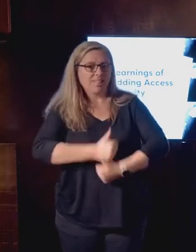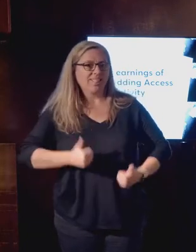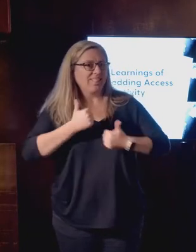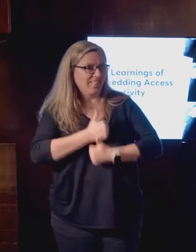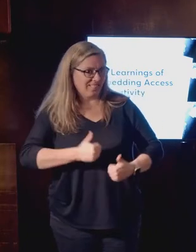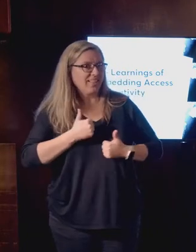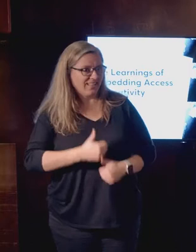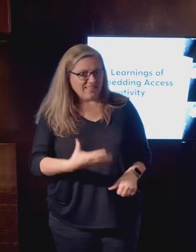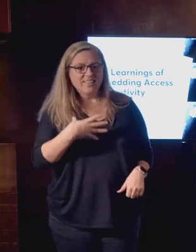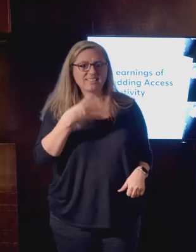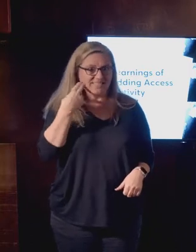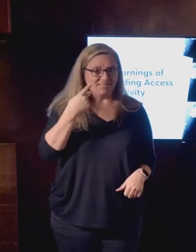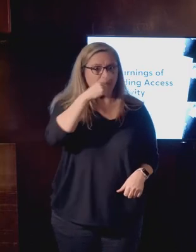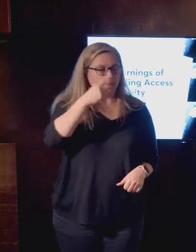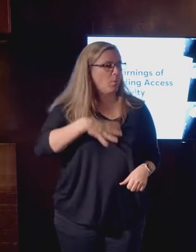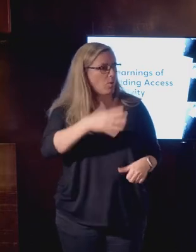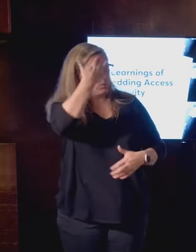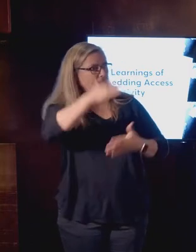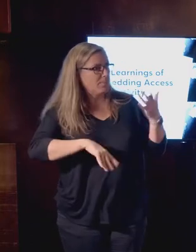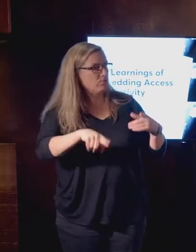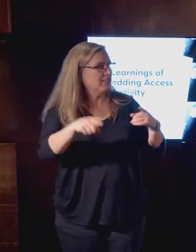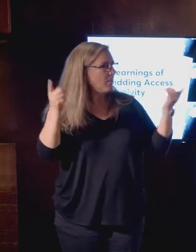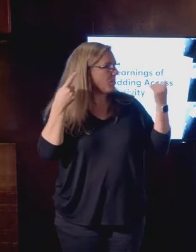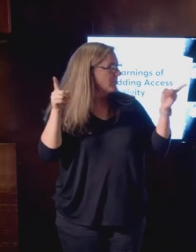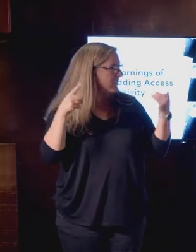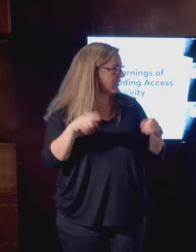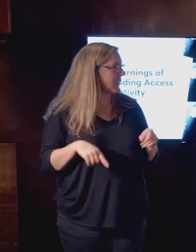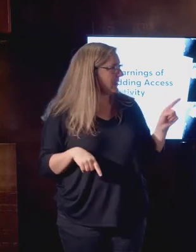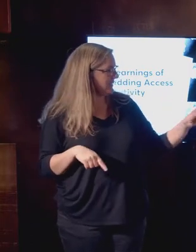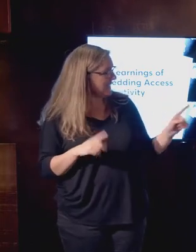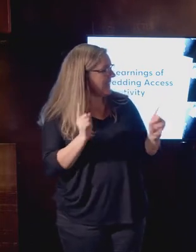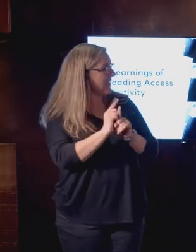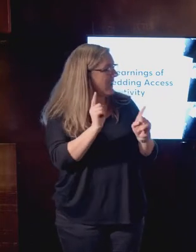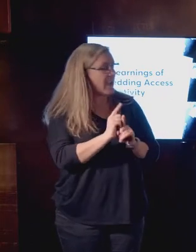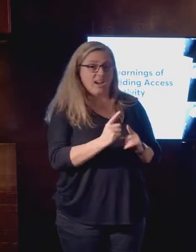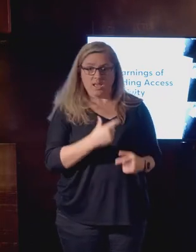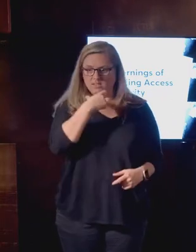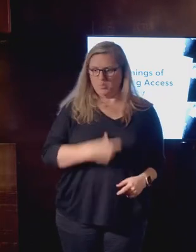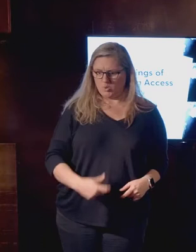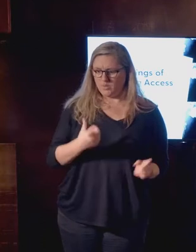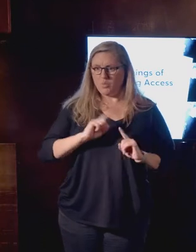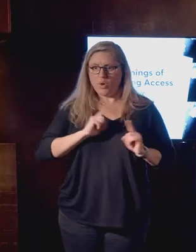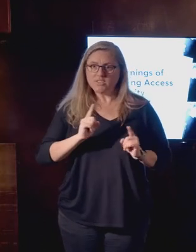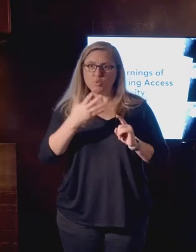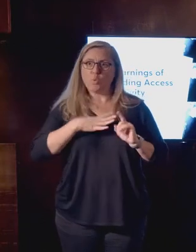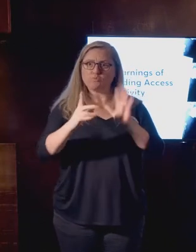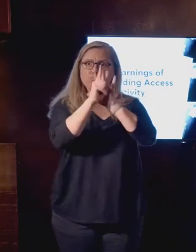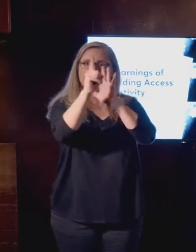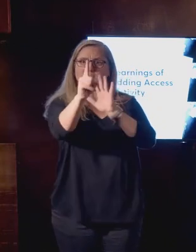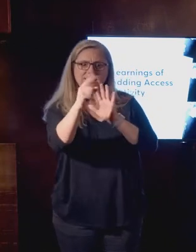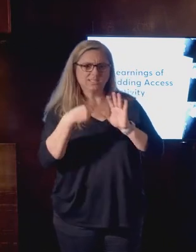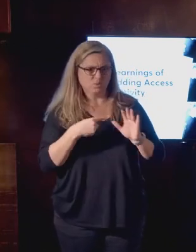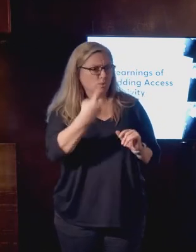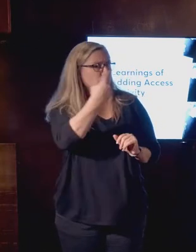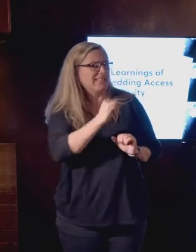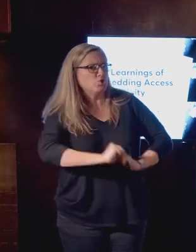the desire was 100% there. And I guess as a person, you want to see your own people on stage. You want to be represented. So,